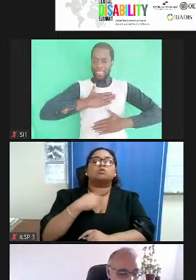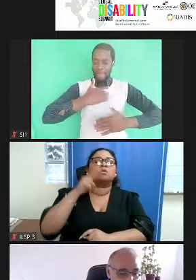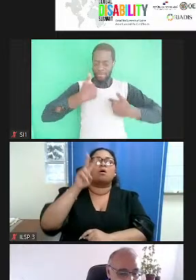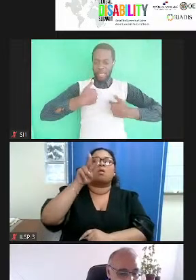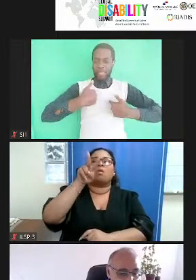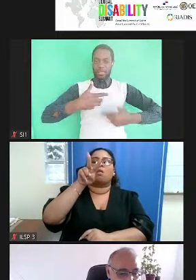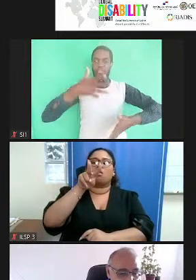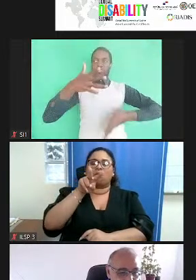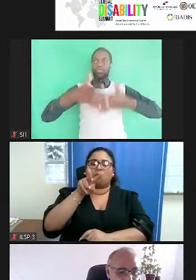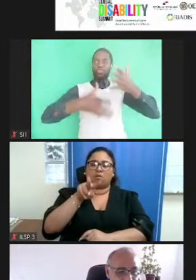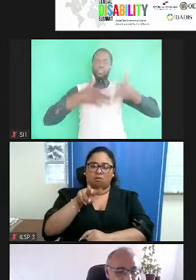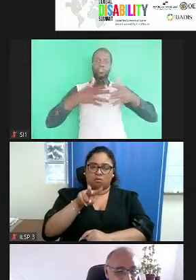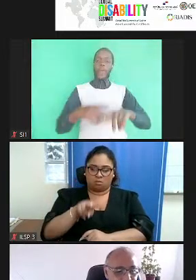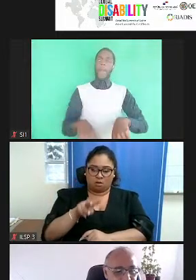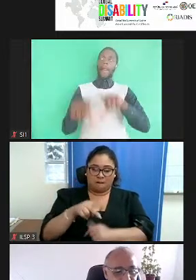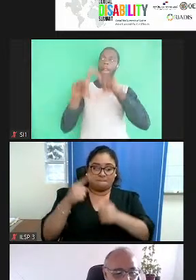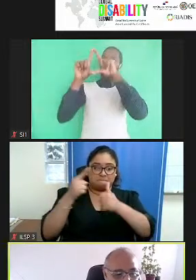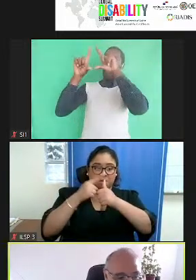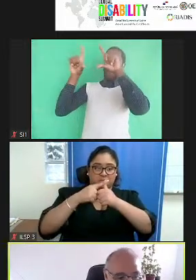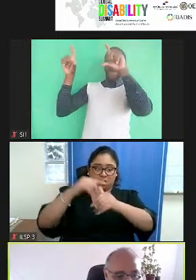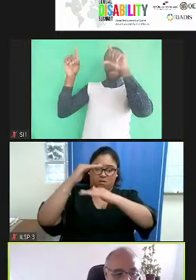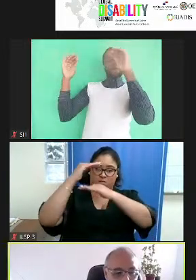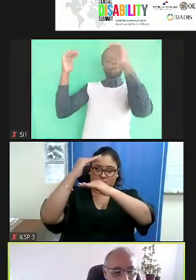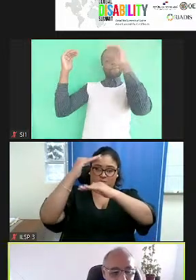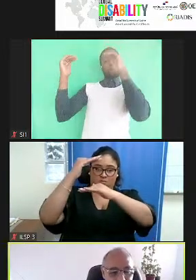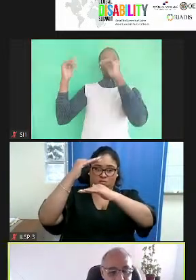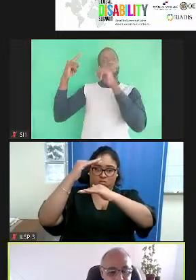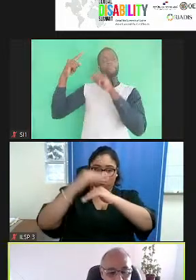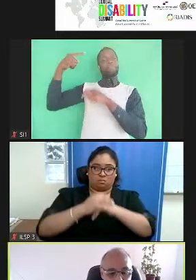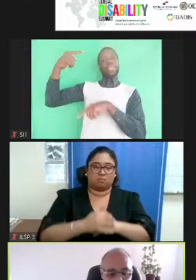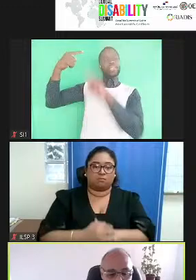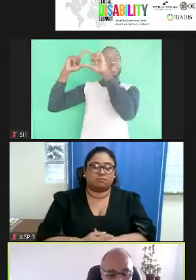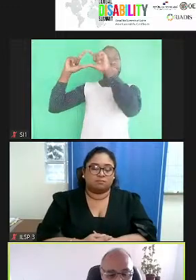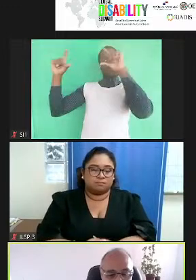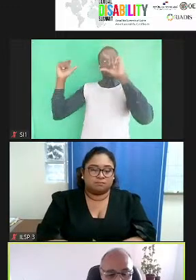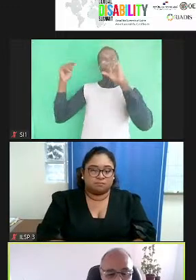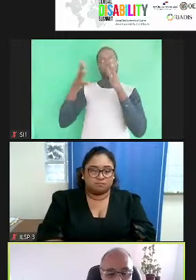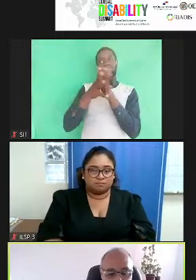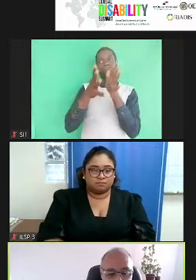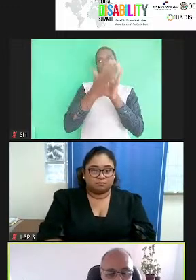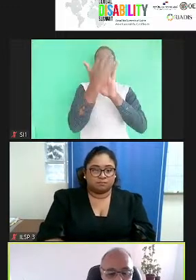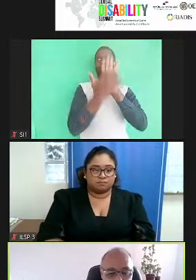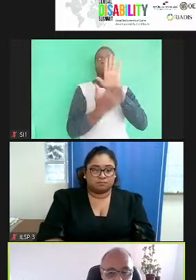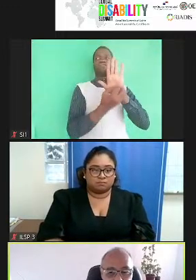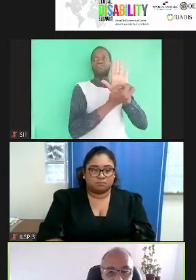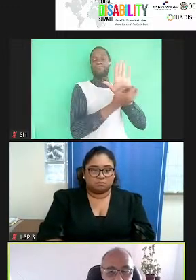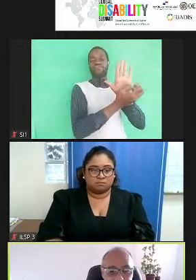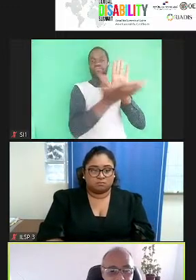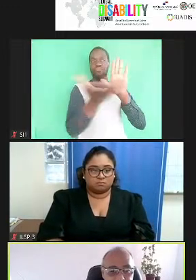will read the first part of the declaration